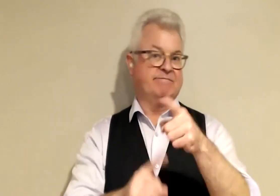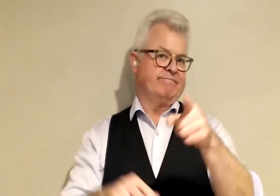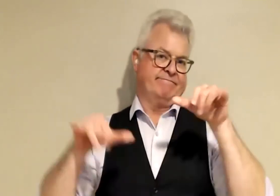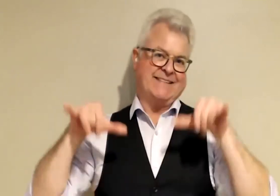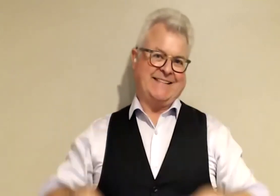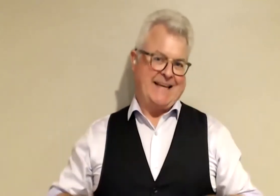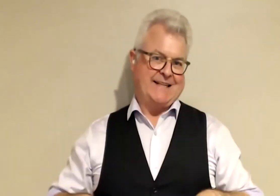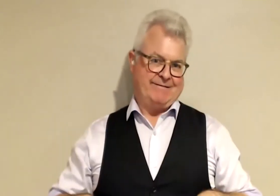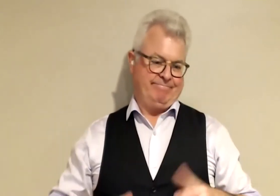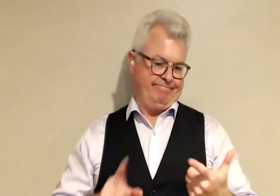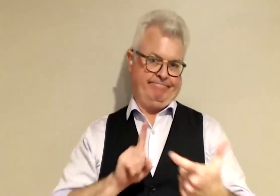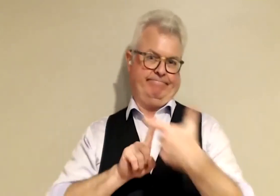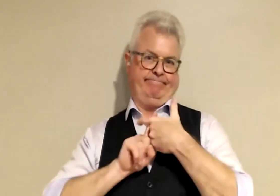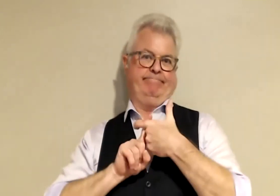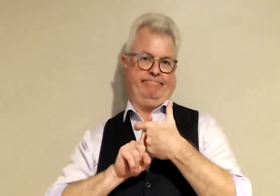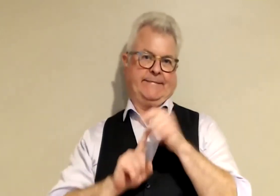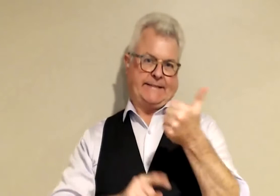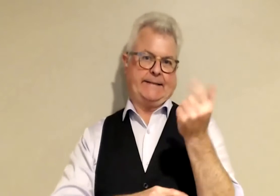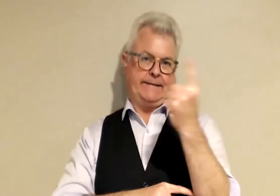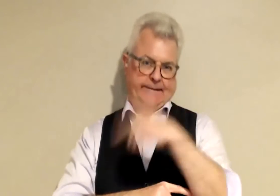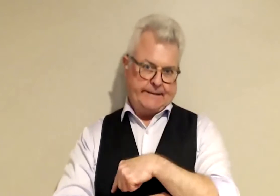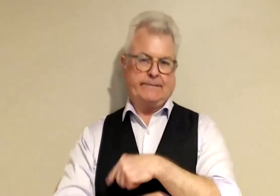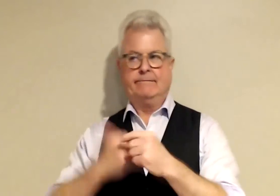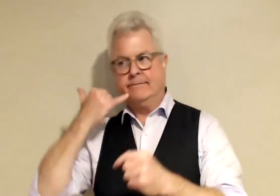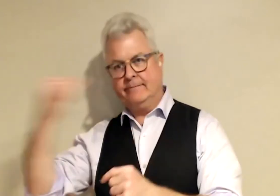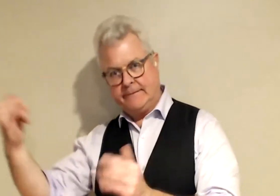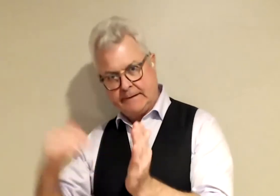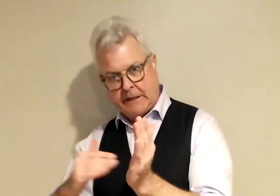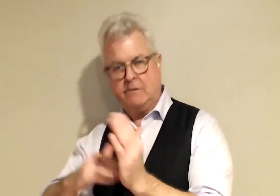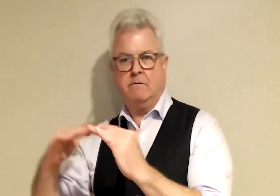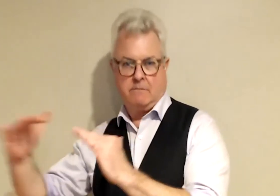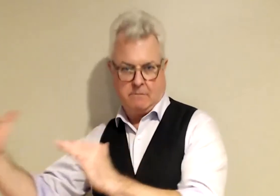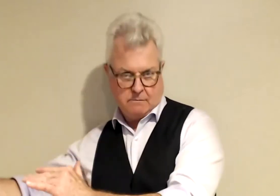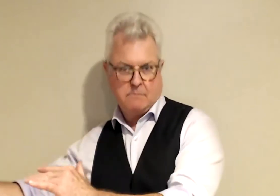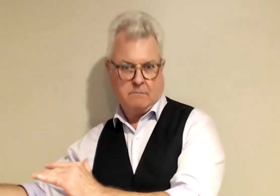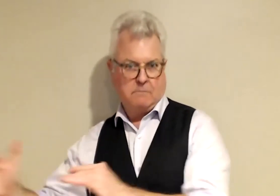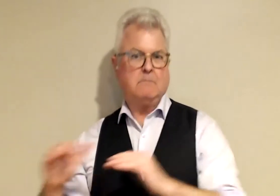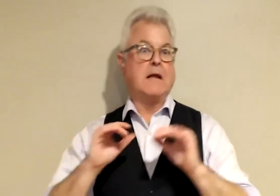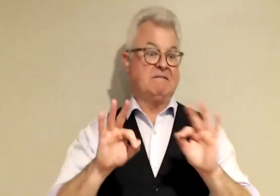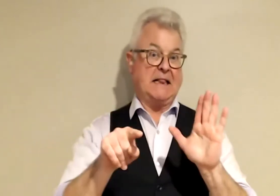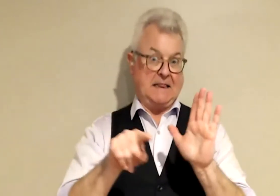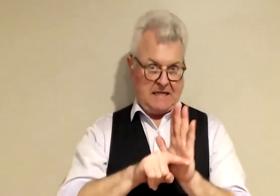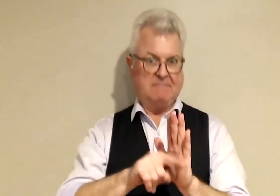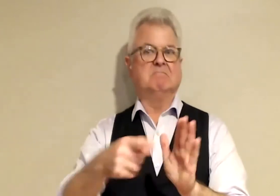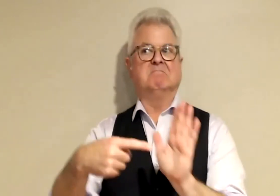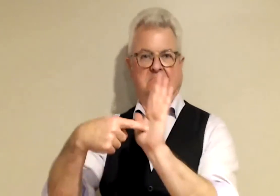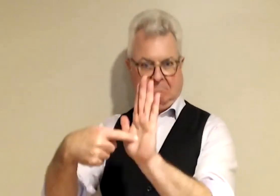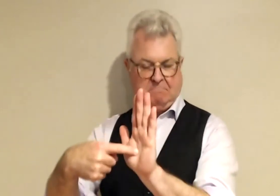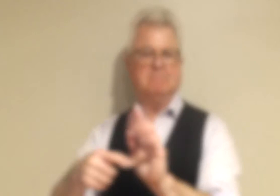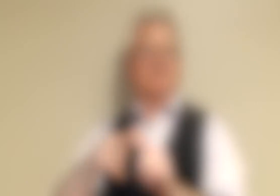out. If you're positive, you will not be allowed to travel. And you'll have to self-quarantine for 10 days and then make arrangements to go to a